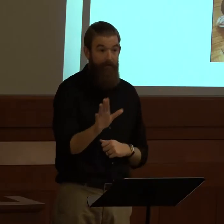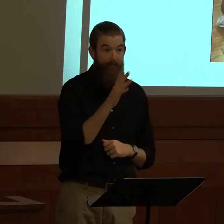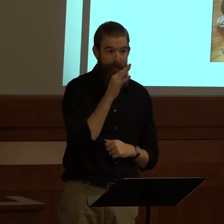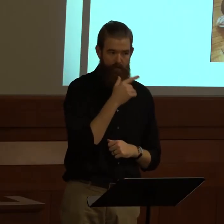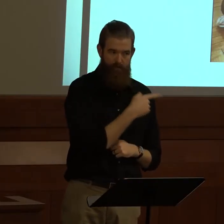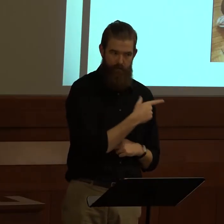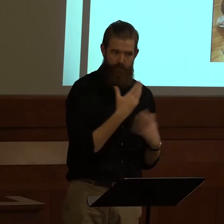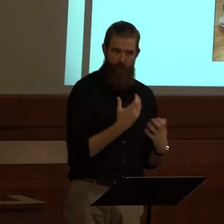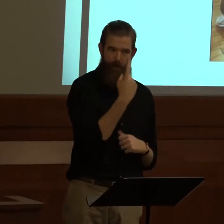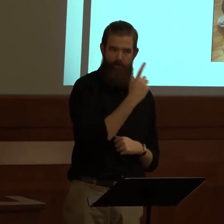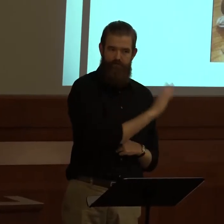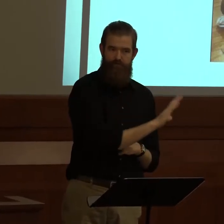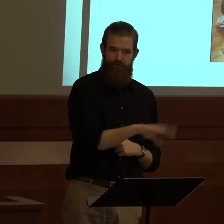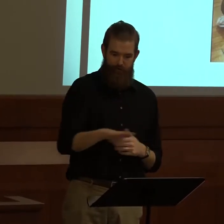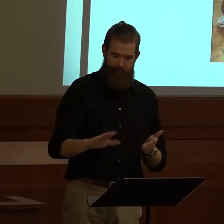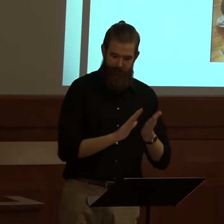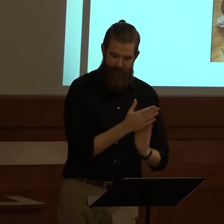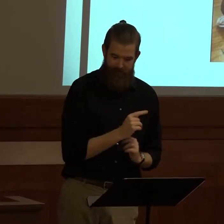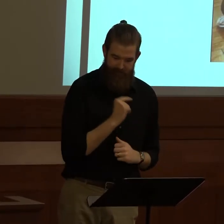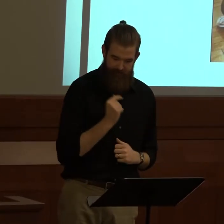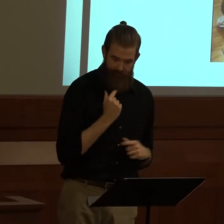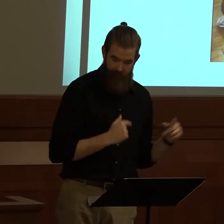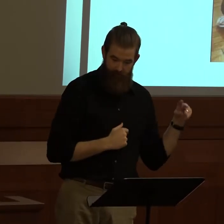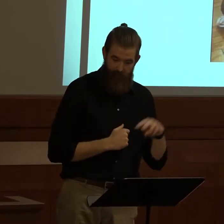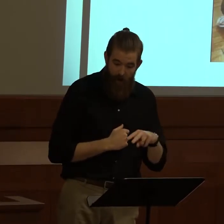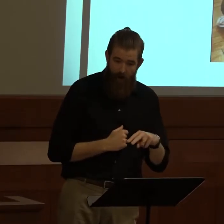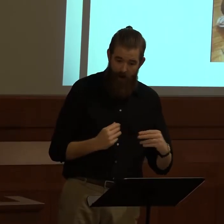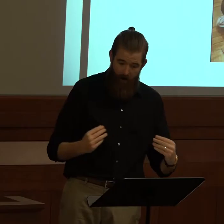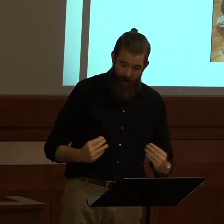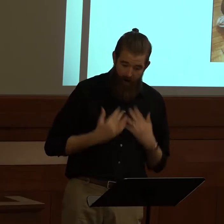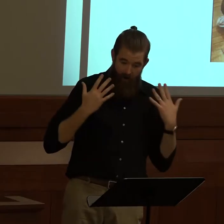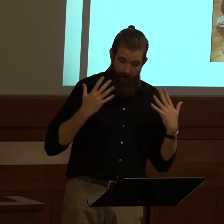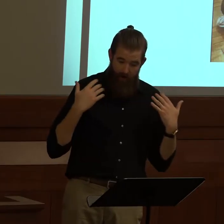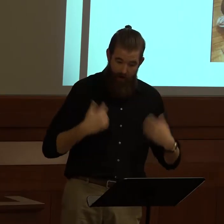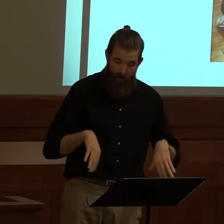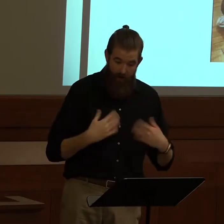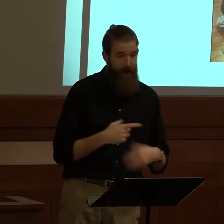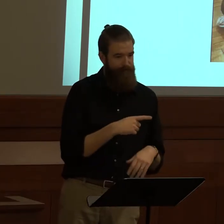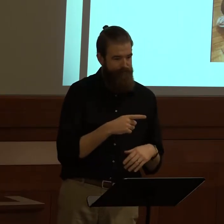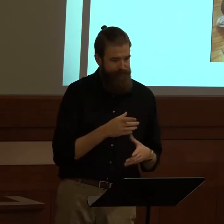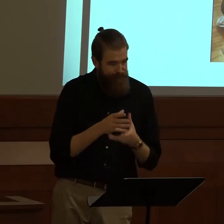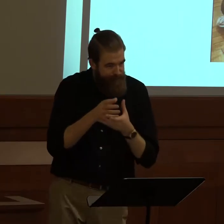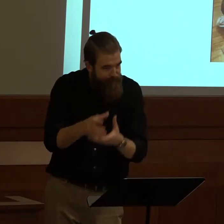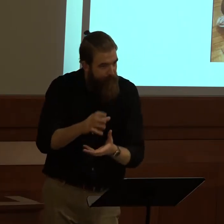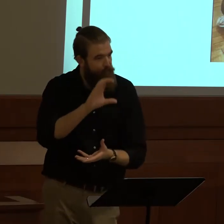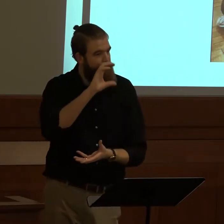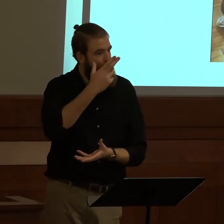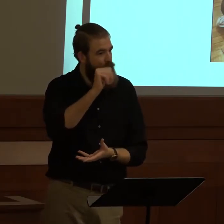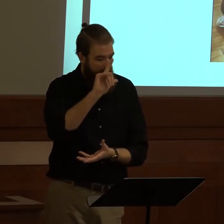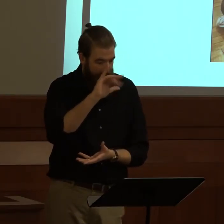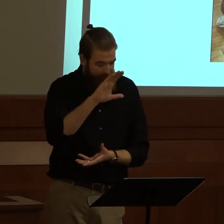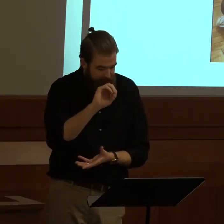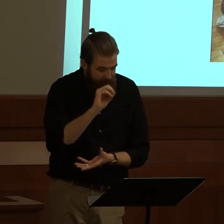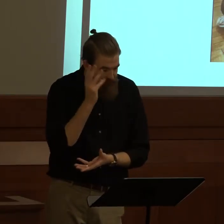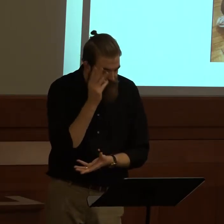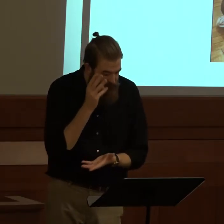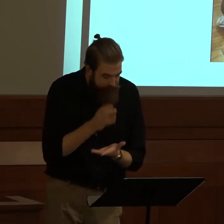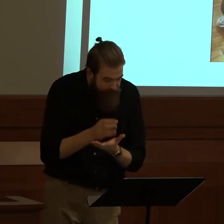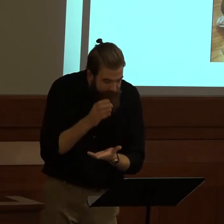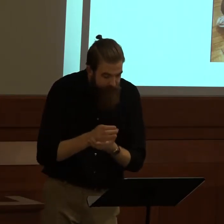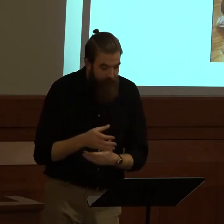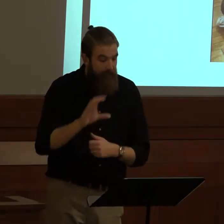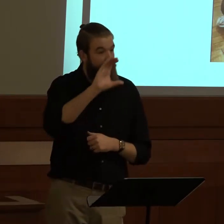chalice, a ciborium, and cruets. She even painted a missal and embroidered a little chasuble for him.